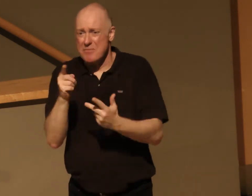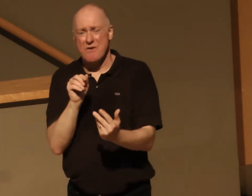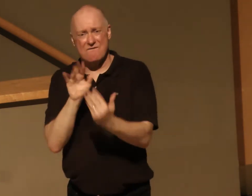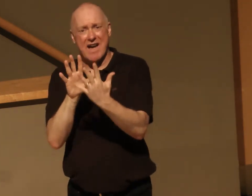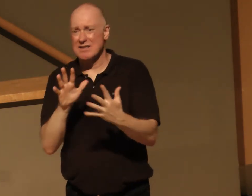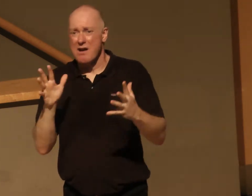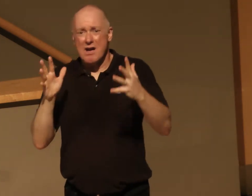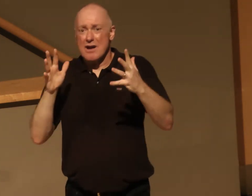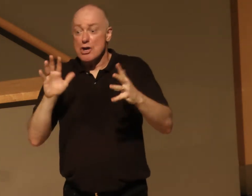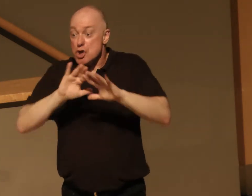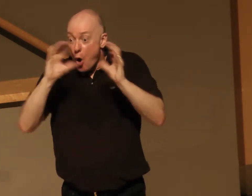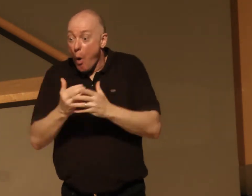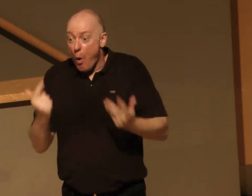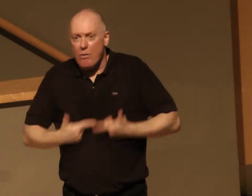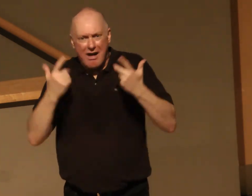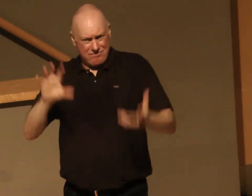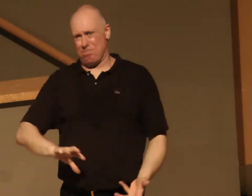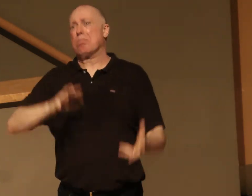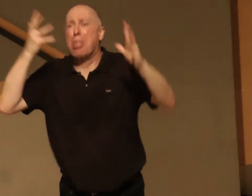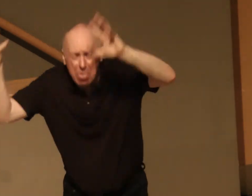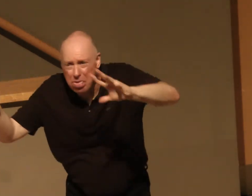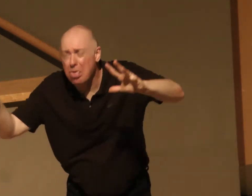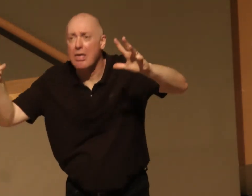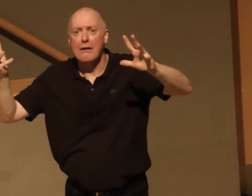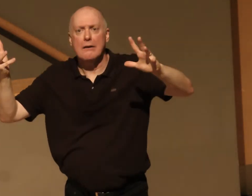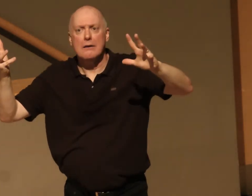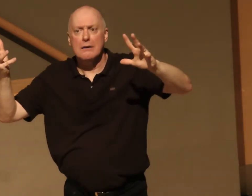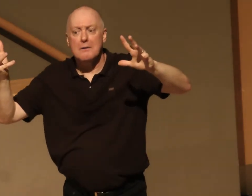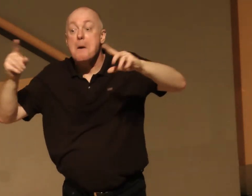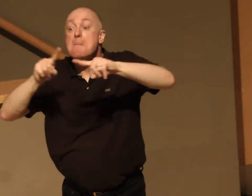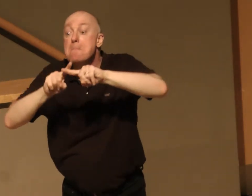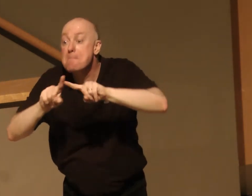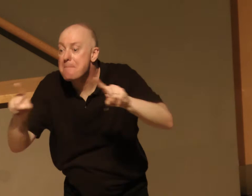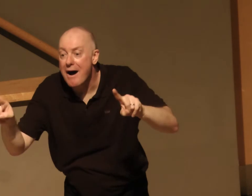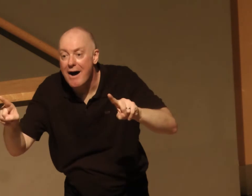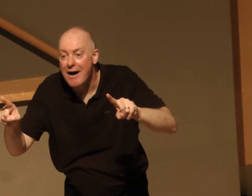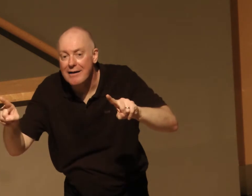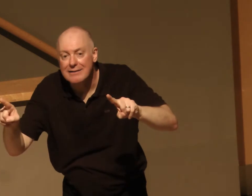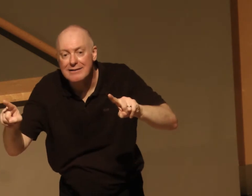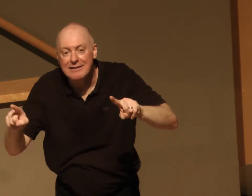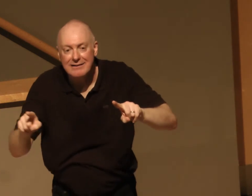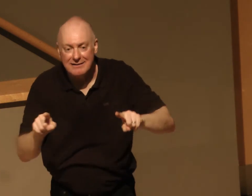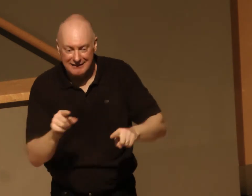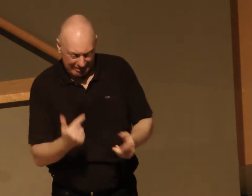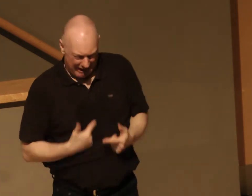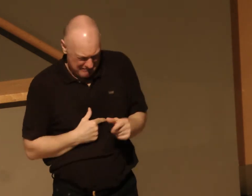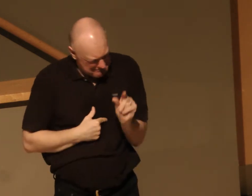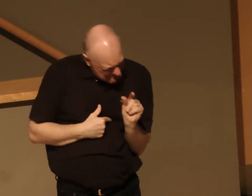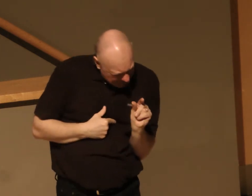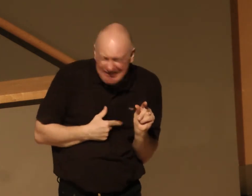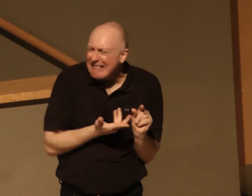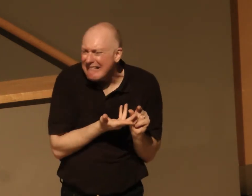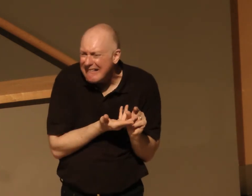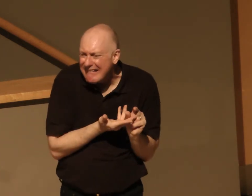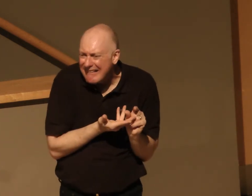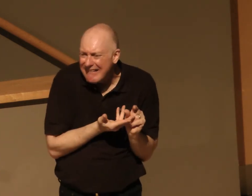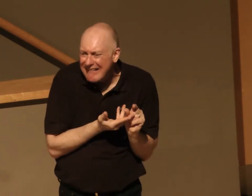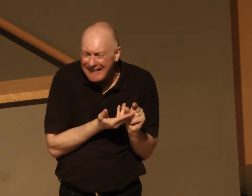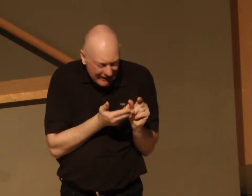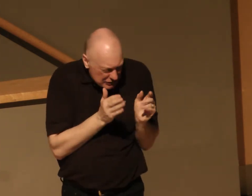hard your whole life can be so challenging and difficult but this is not all there is and if we're putting our hope in